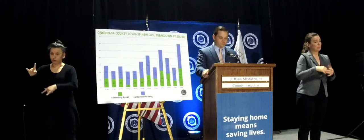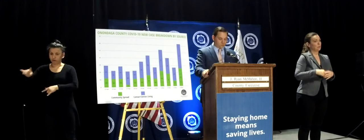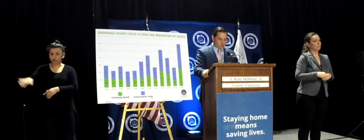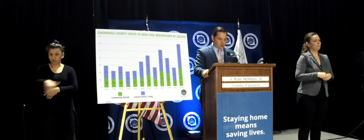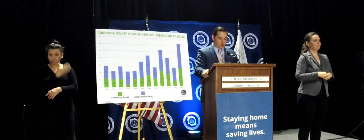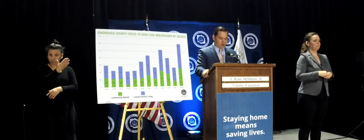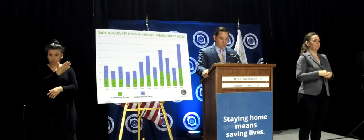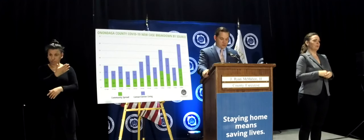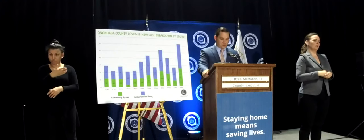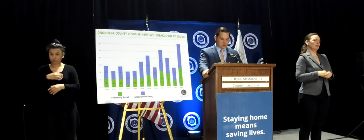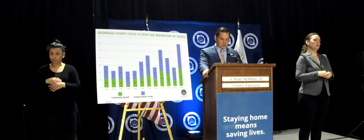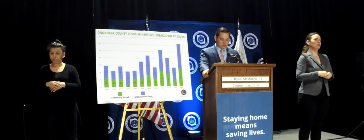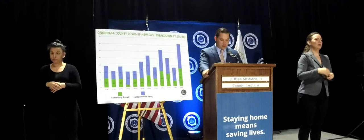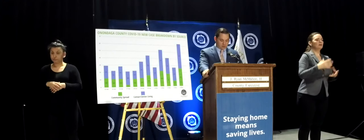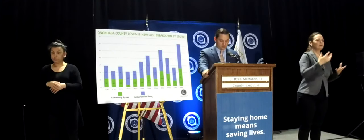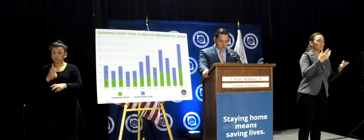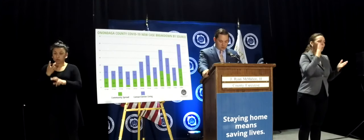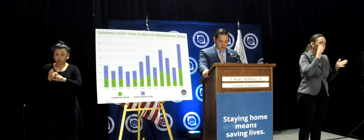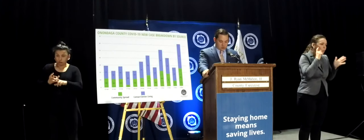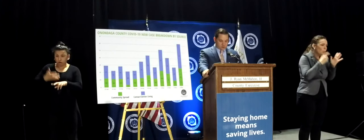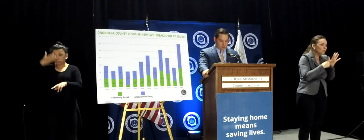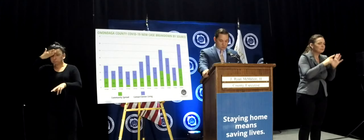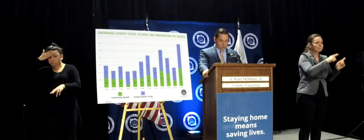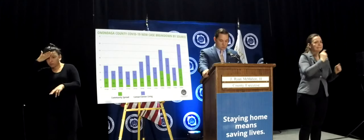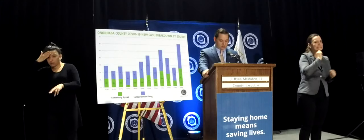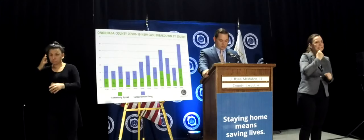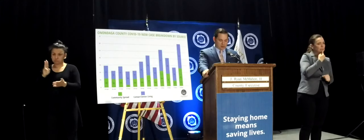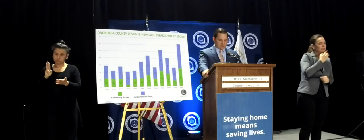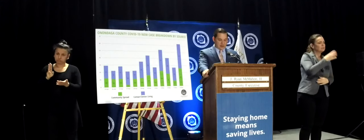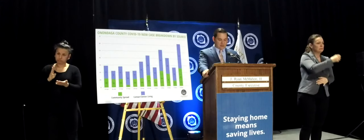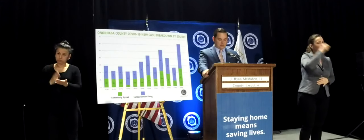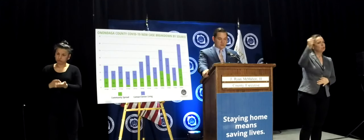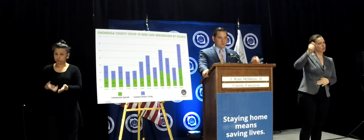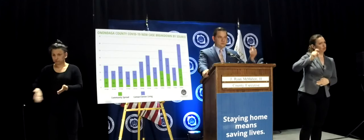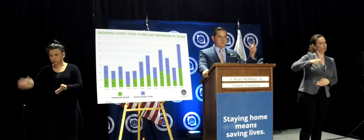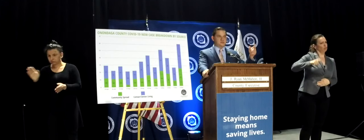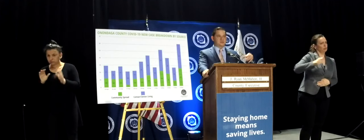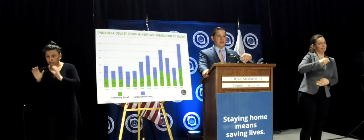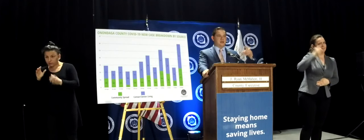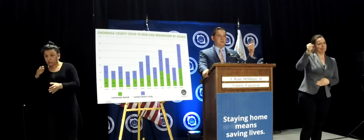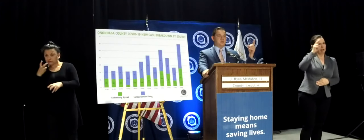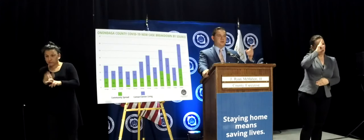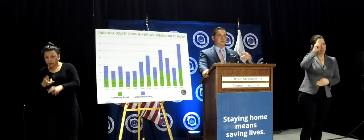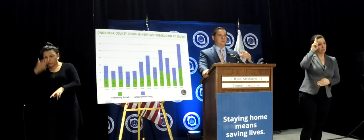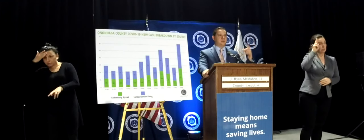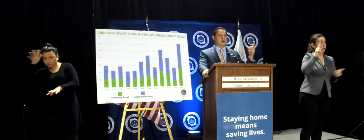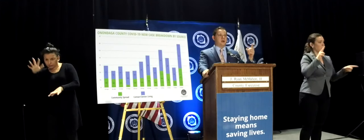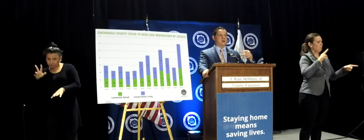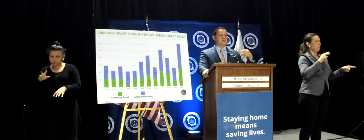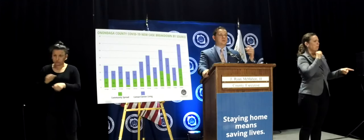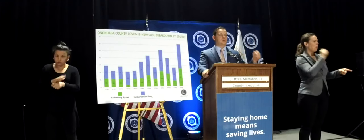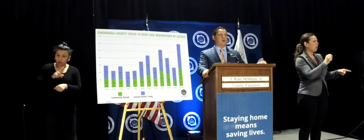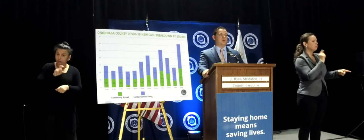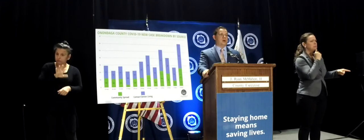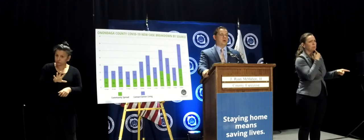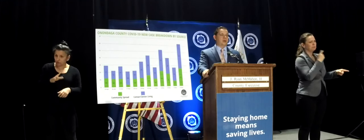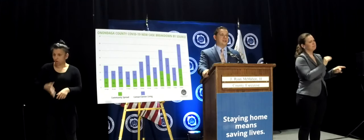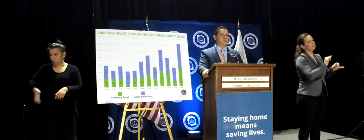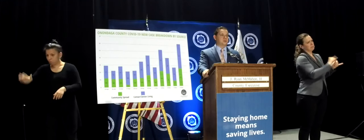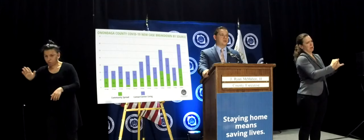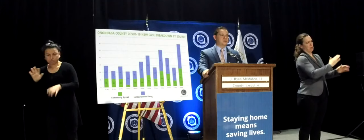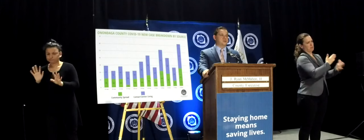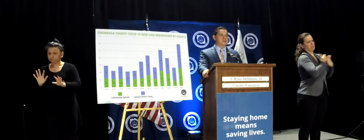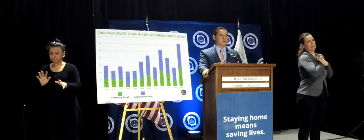progresses within themselves. So we expect that this is kind of going to be the area where we are